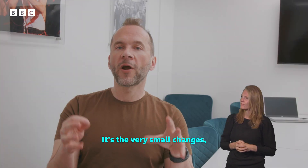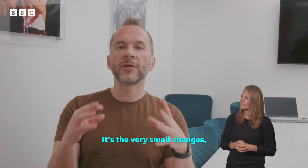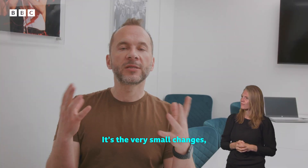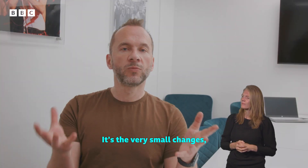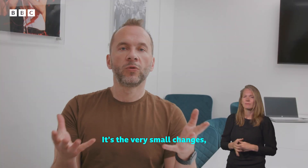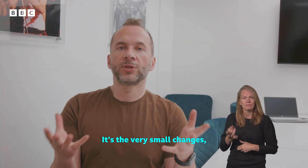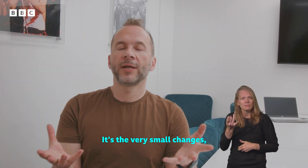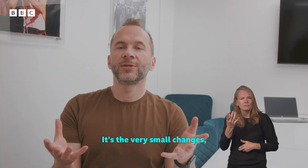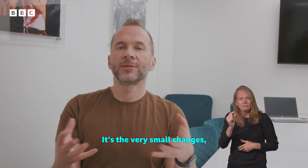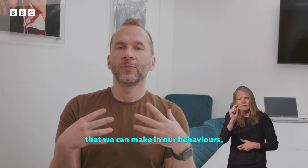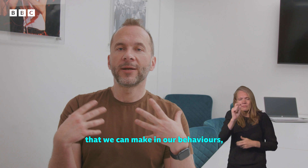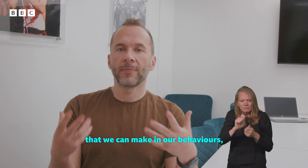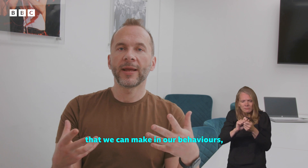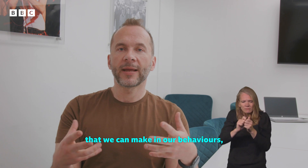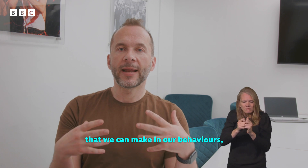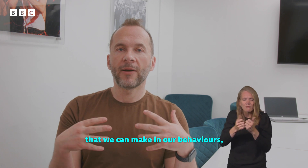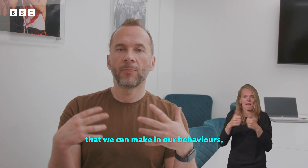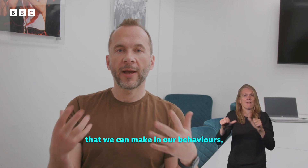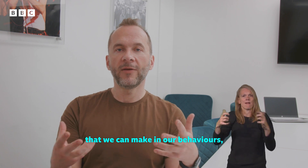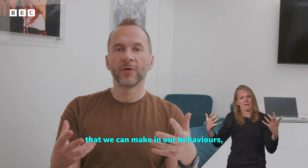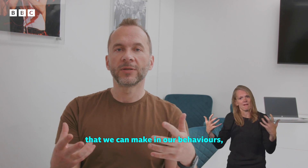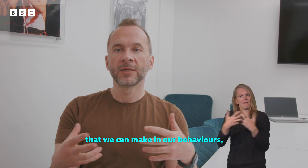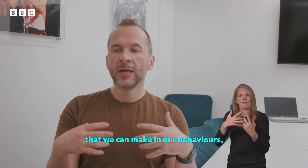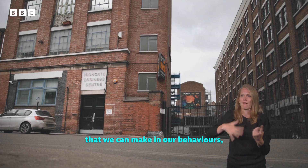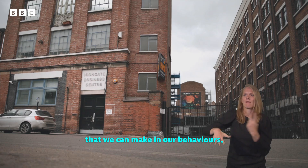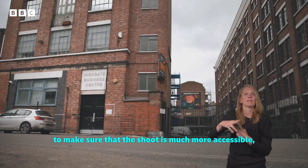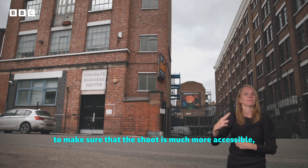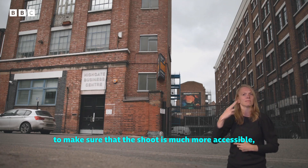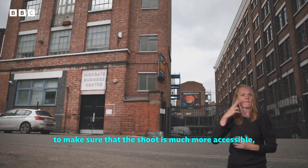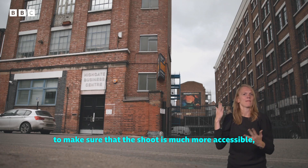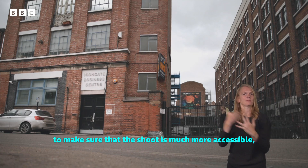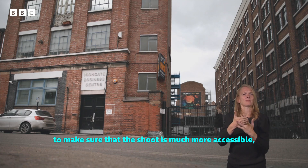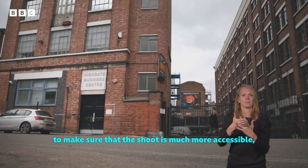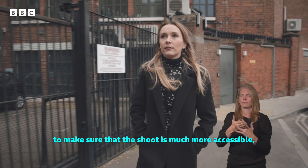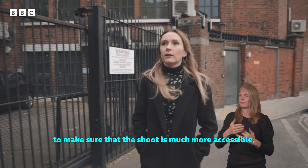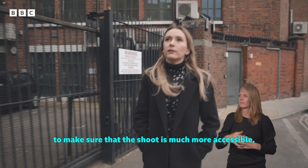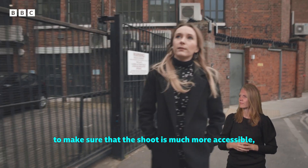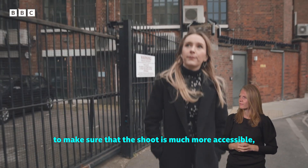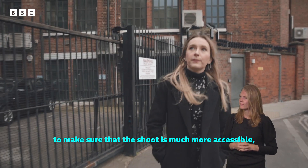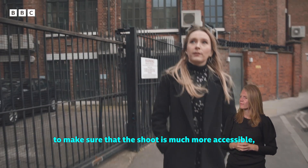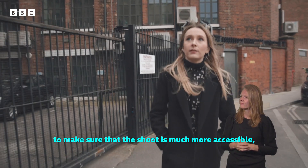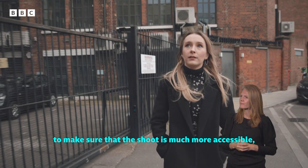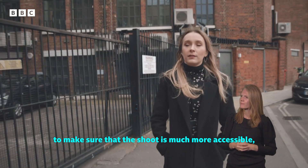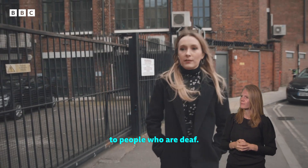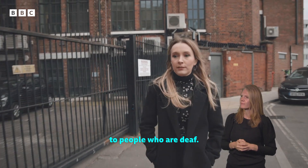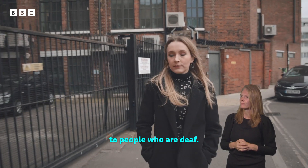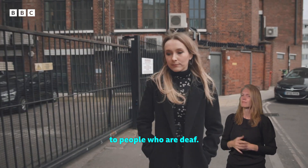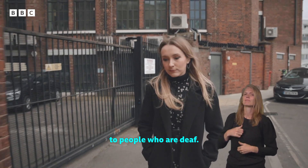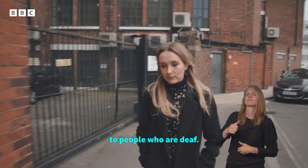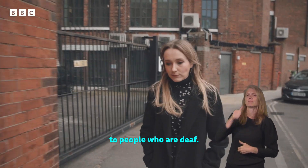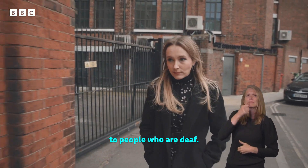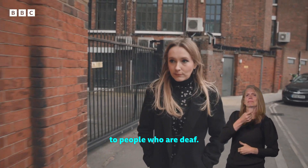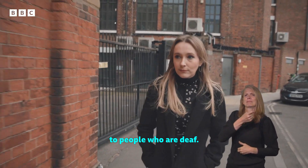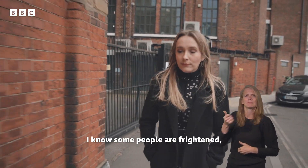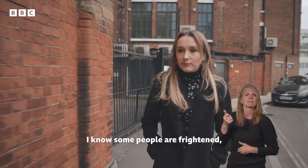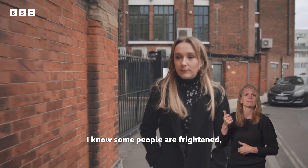It's the very small changes that we can make in our behaviours to make sure that the shoot is much more accessible to people who are